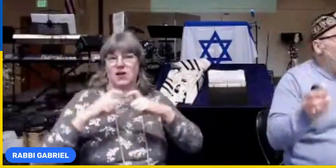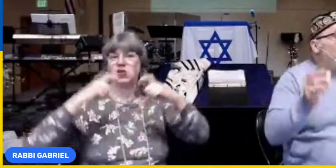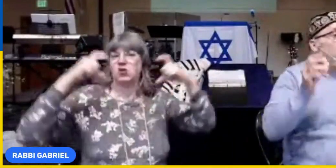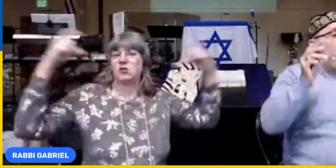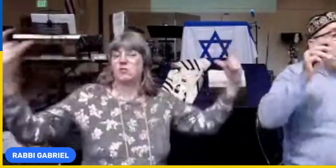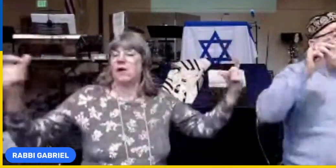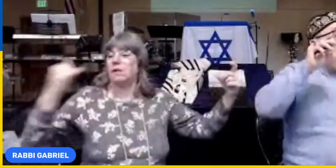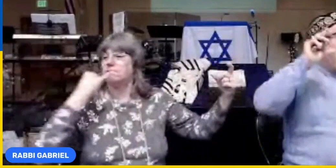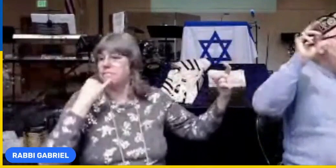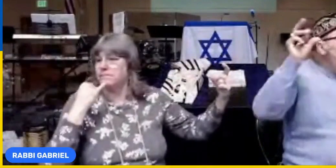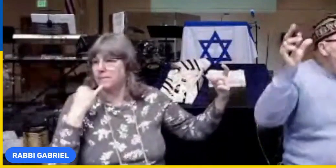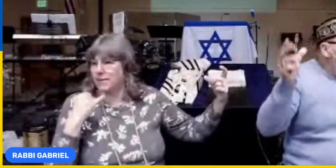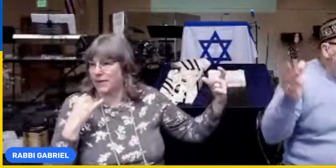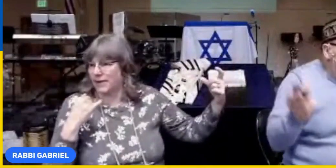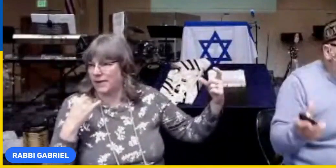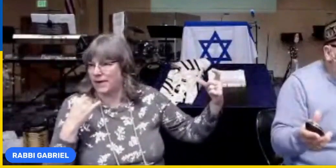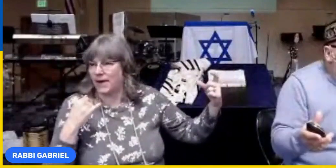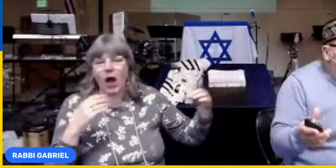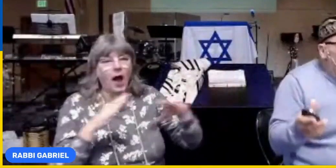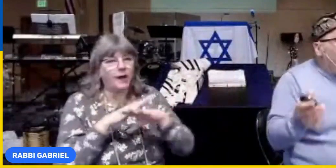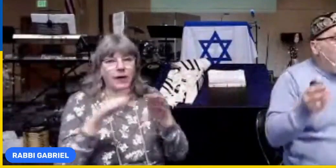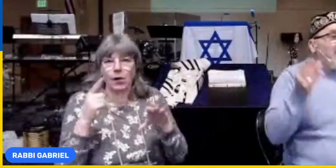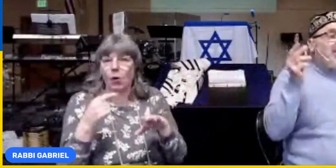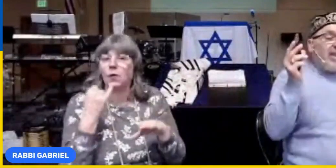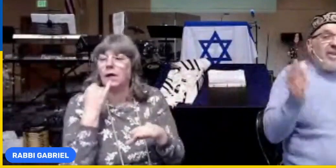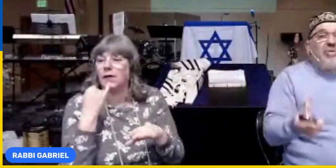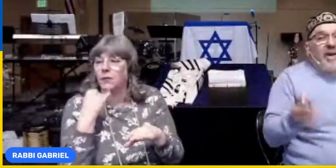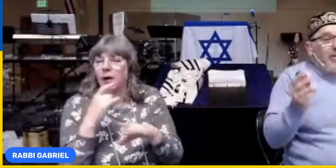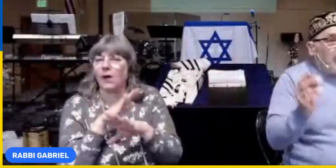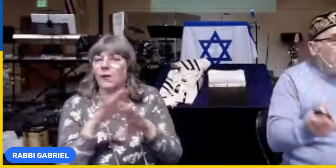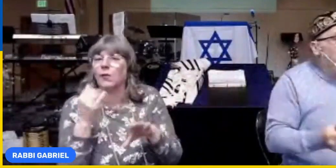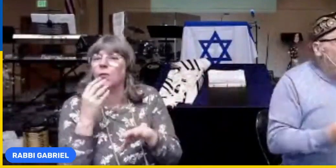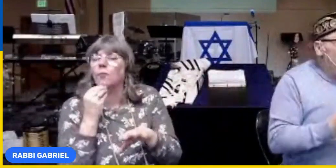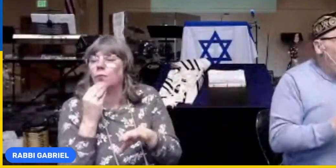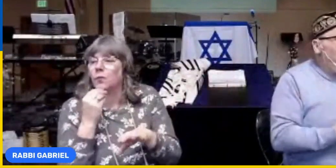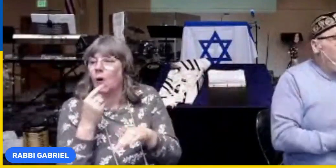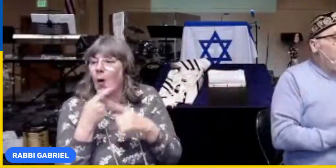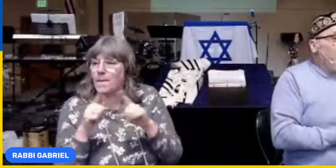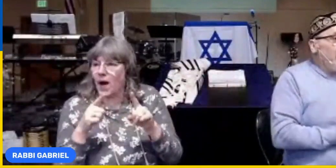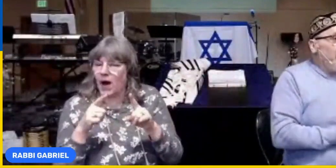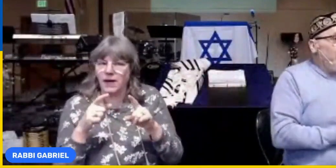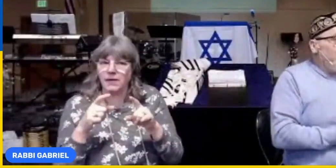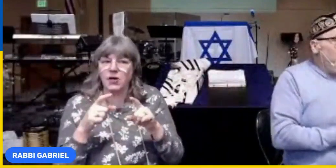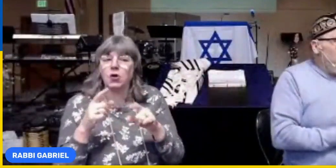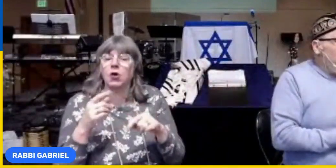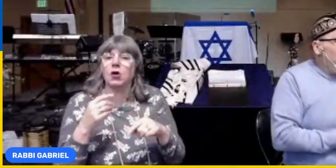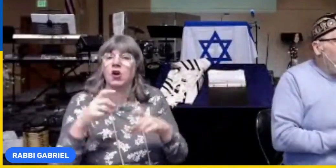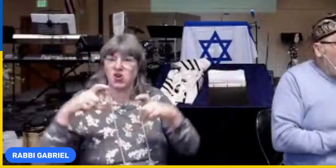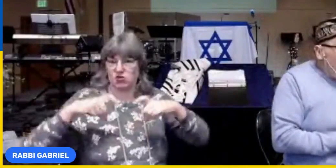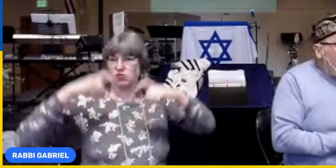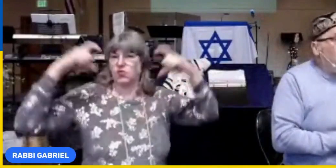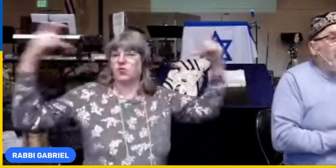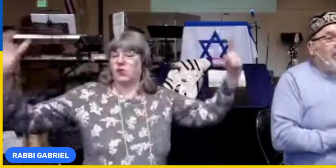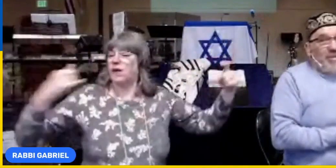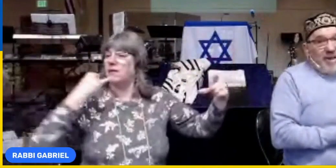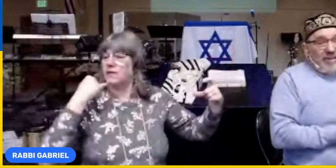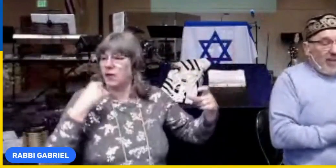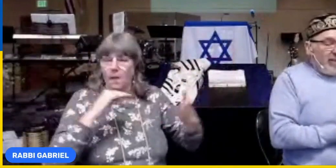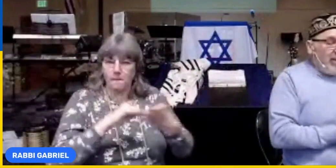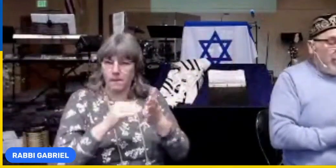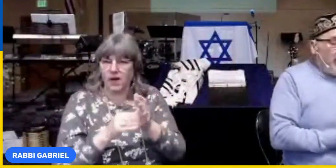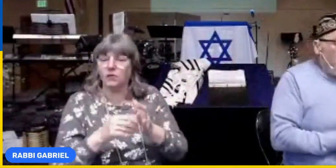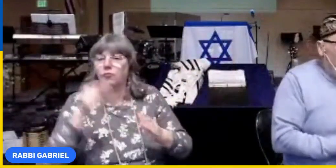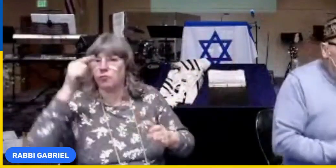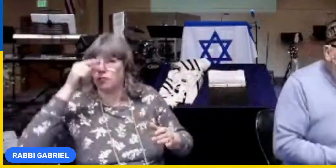greater Israel, the greater commonwealth of Israel. That's the Israel of Jewish Gentiles. You know, it's a greater